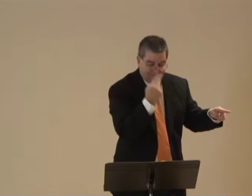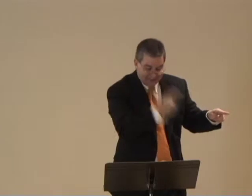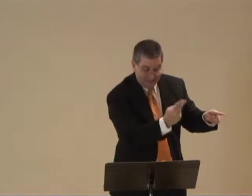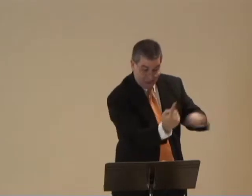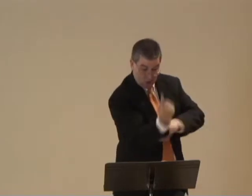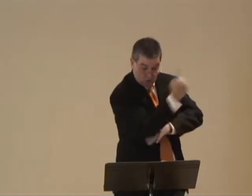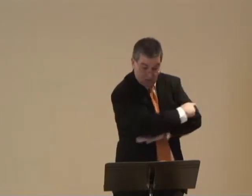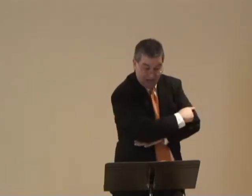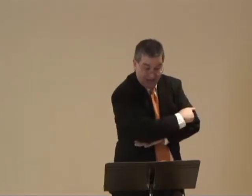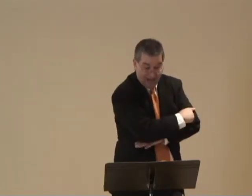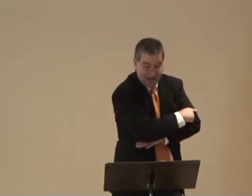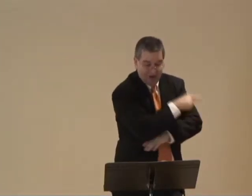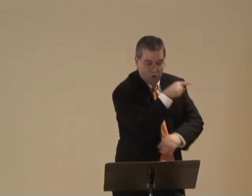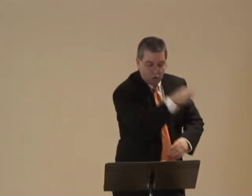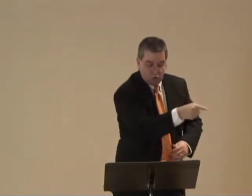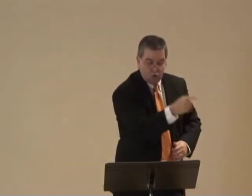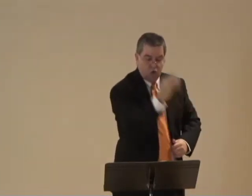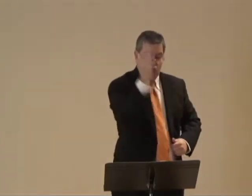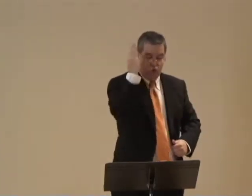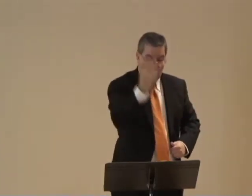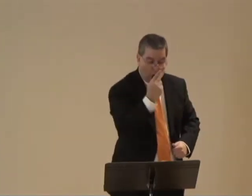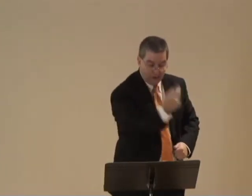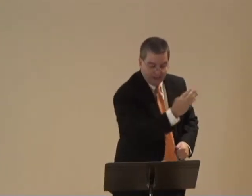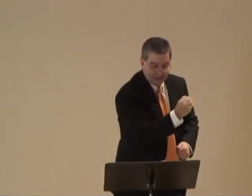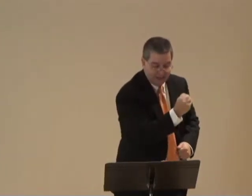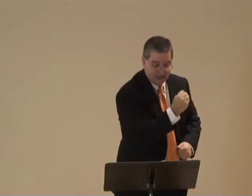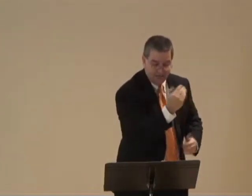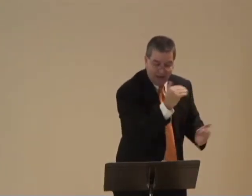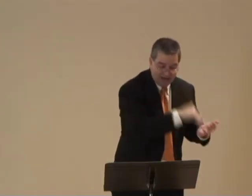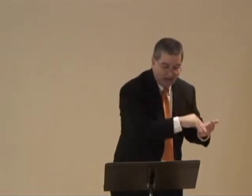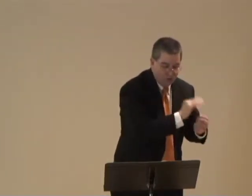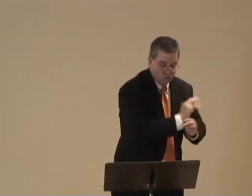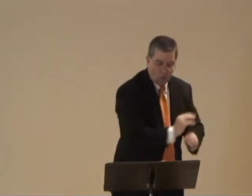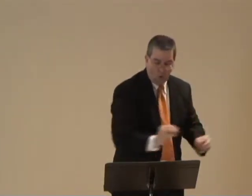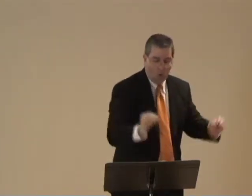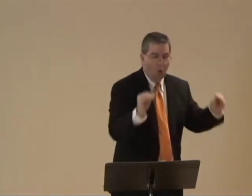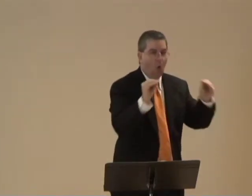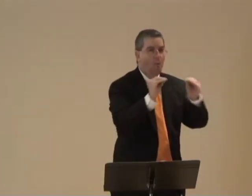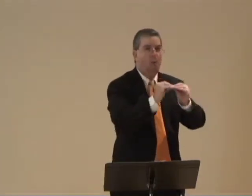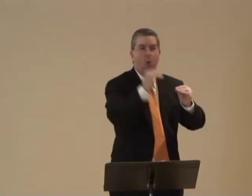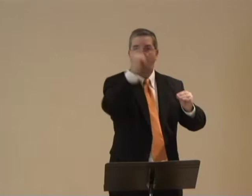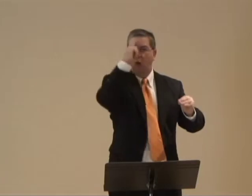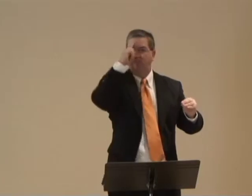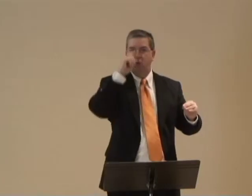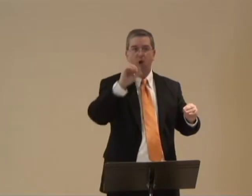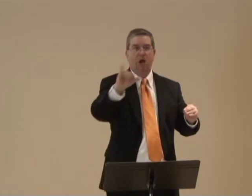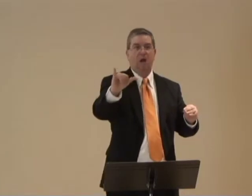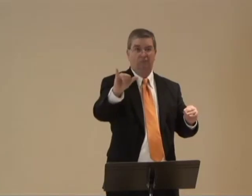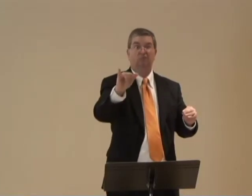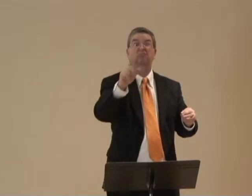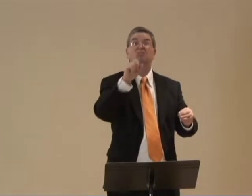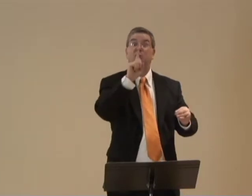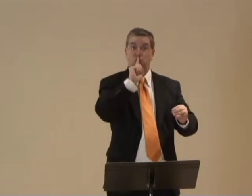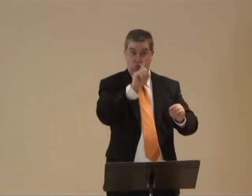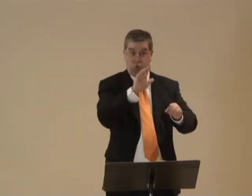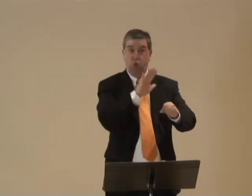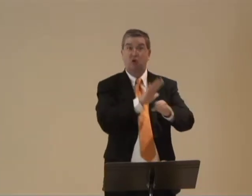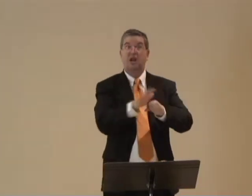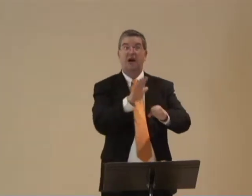whom you have seen today. You will see them again, no more